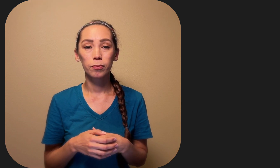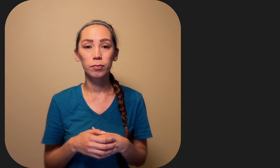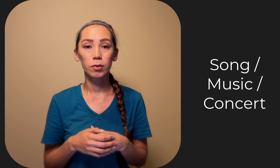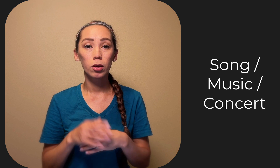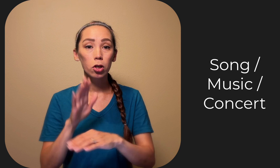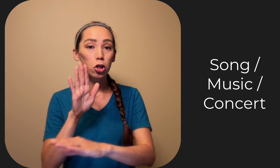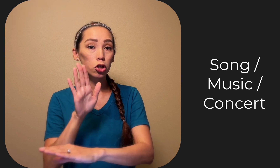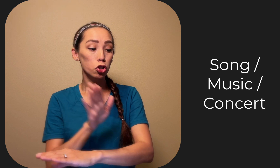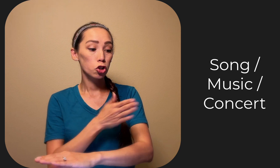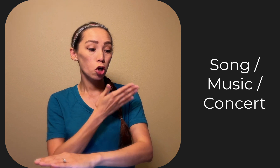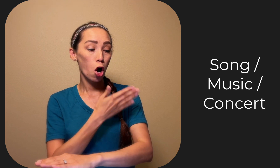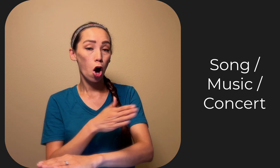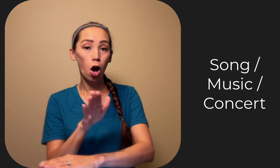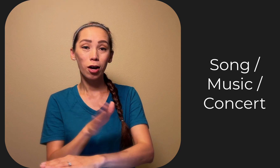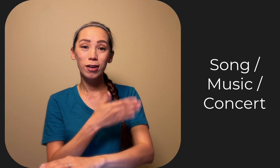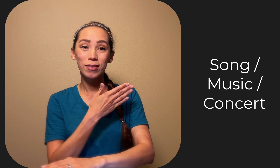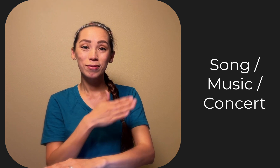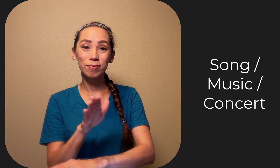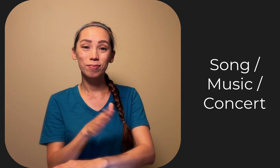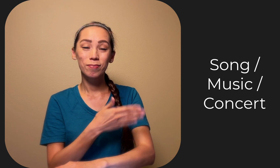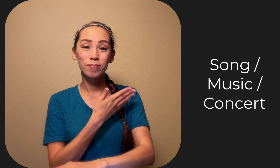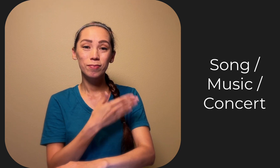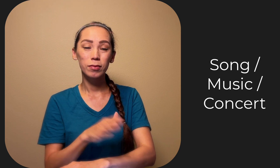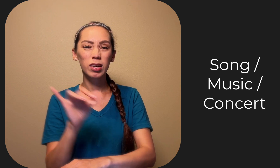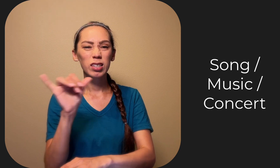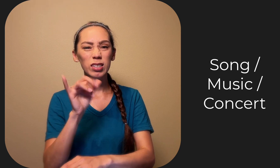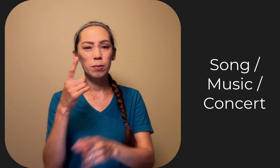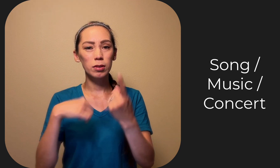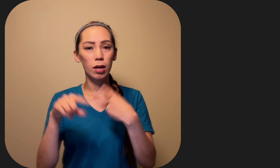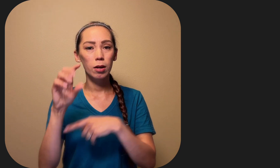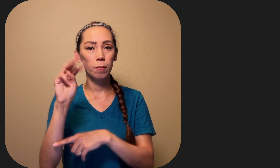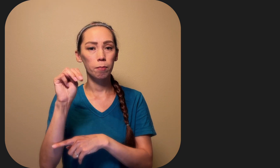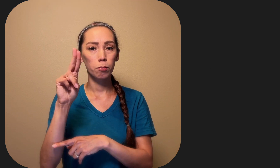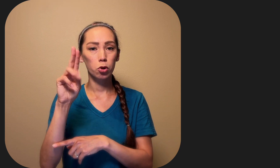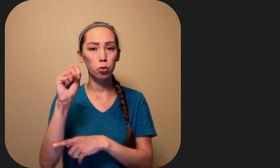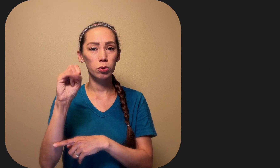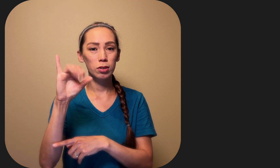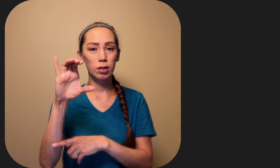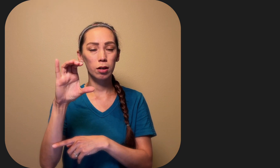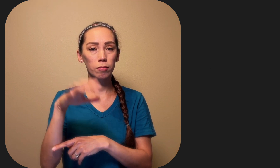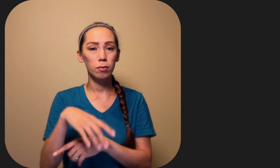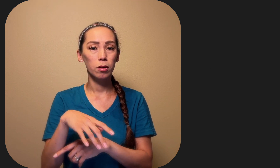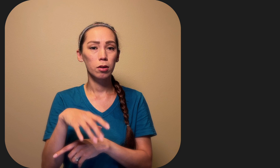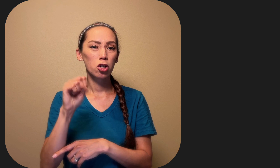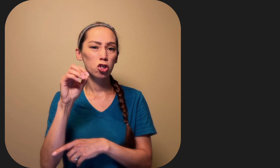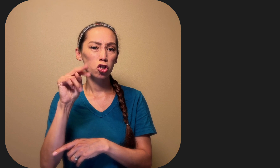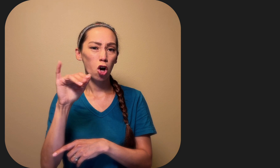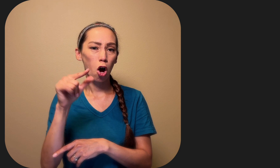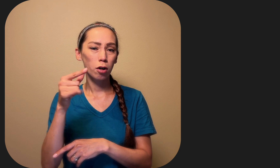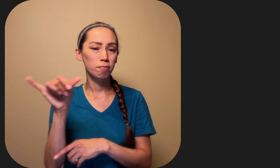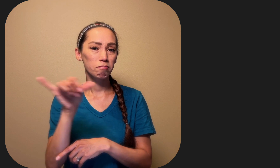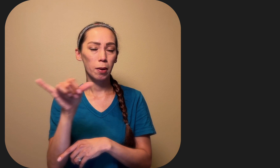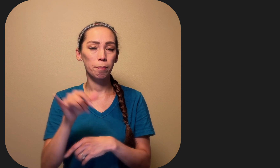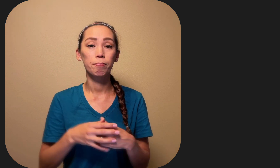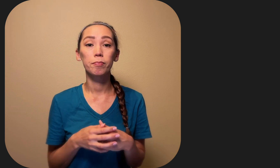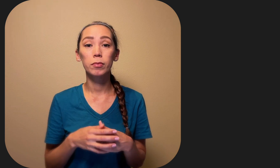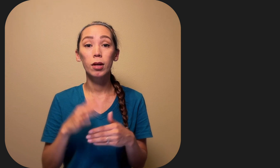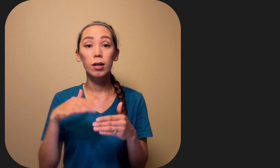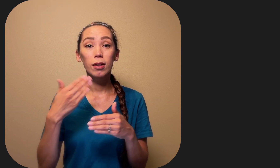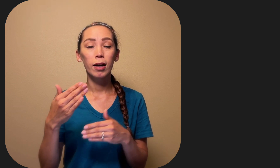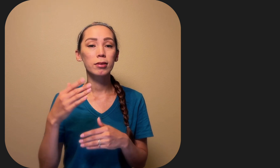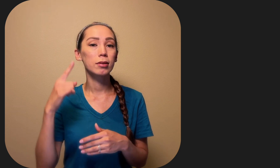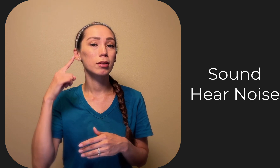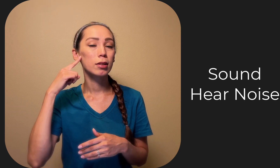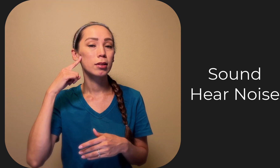Next word, song. Song. It's the same sign for music. Next sign is